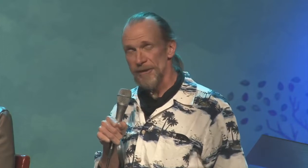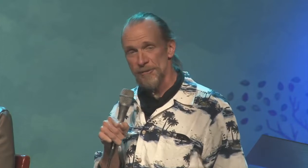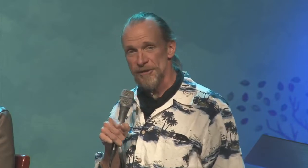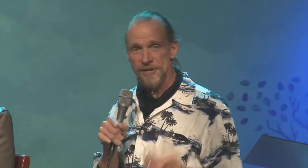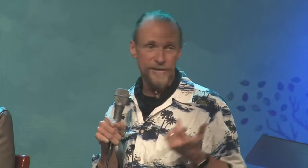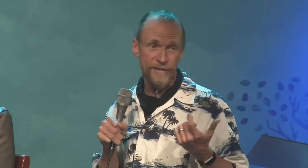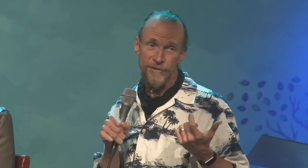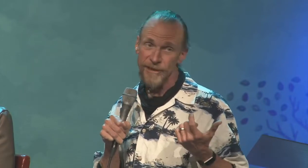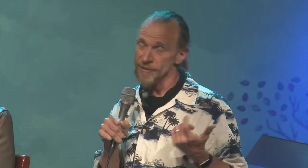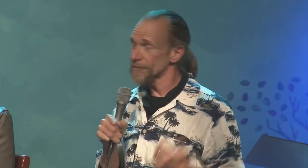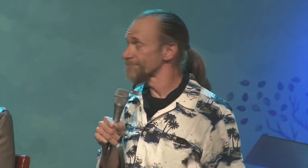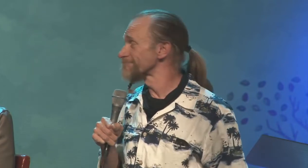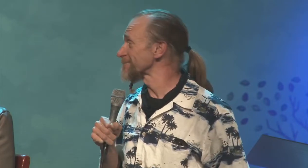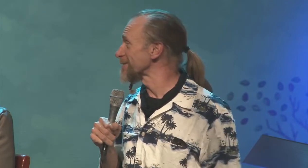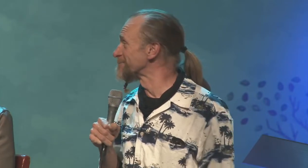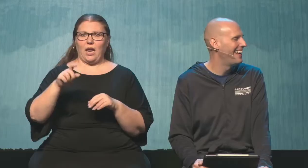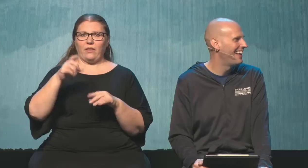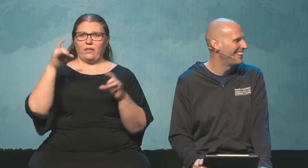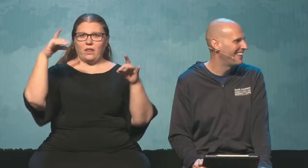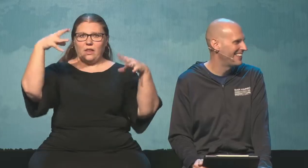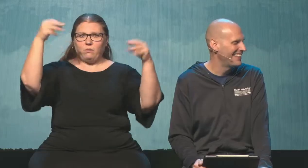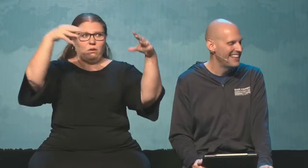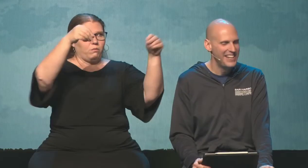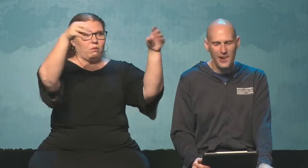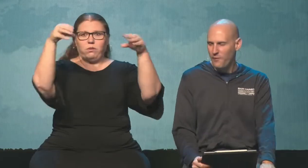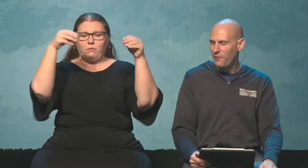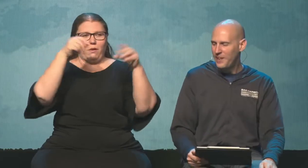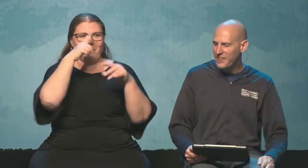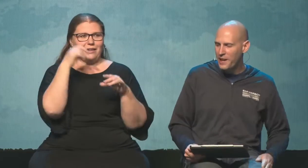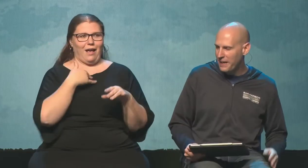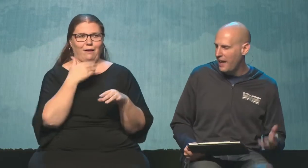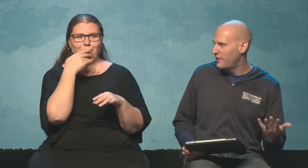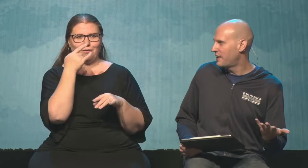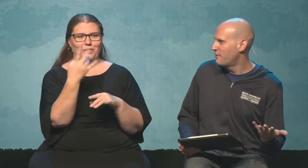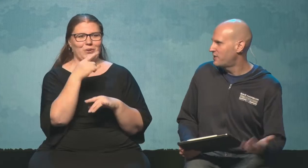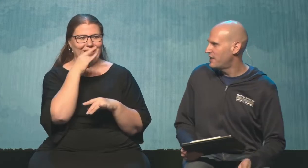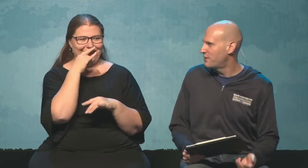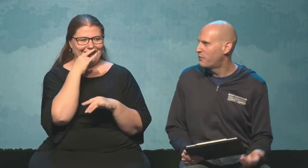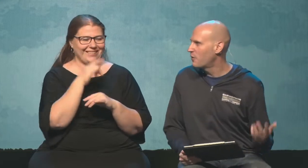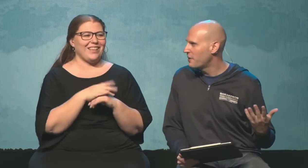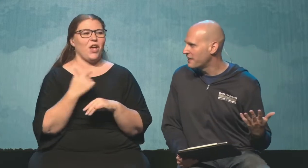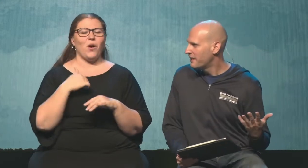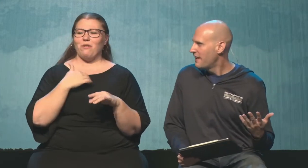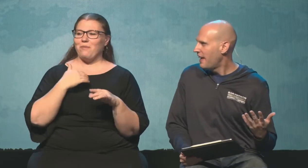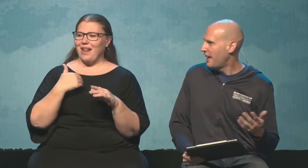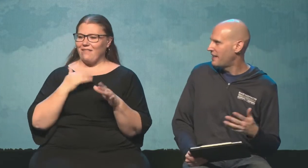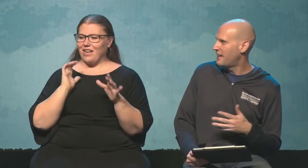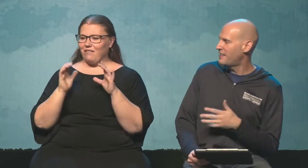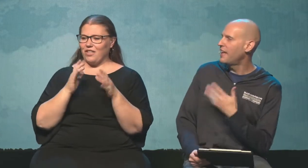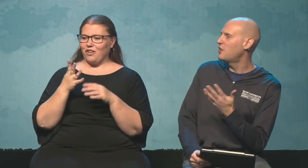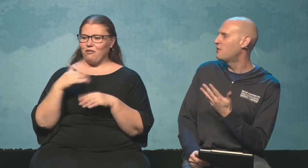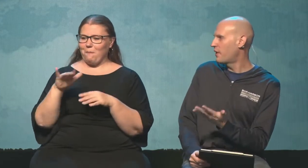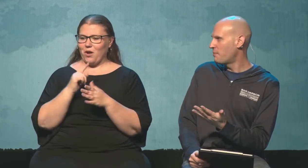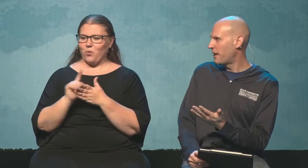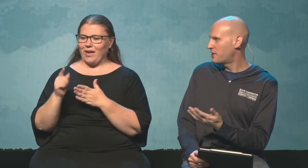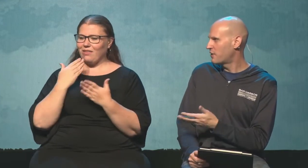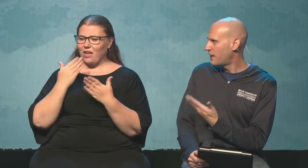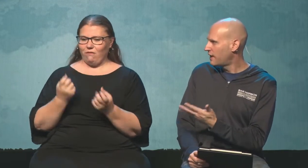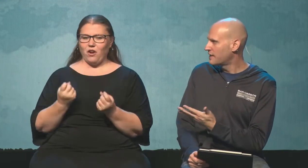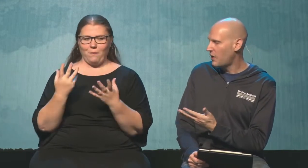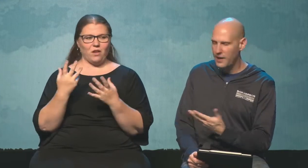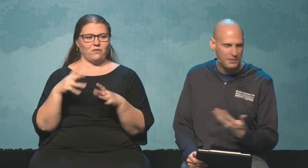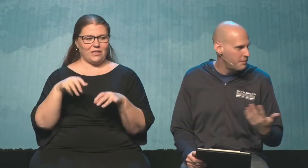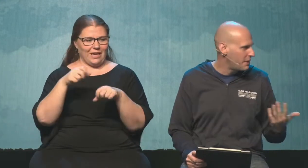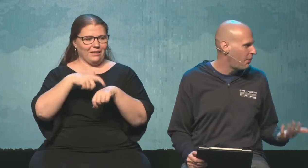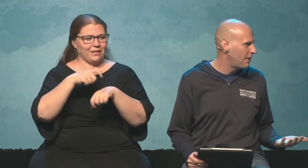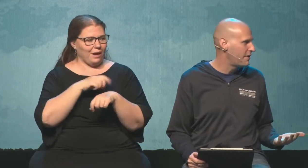turn off light switches because I have 2 kids. Love it. Well, we've kind of been having a conversation for a week, and thank you very much for